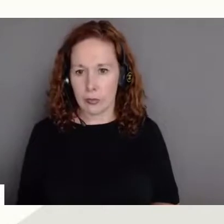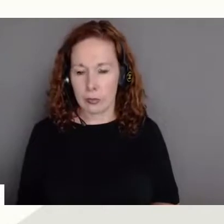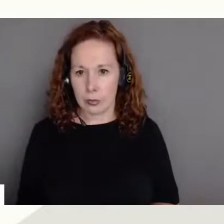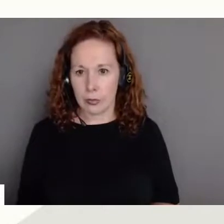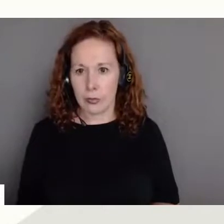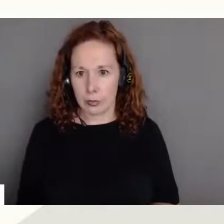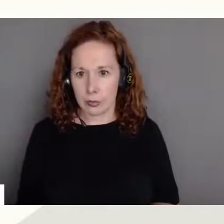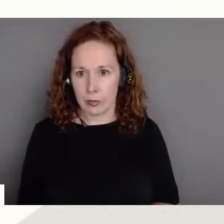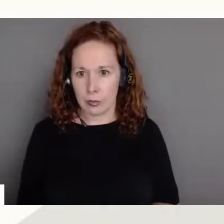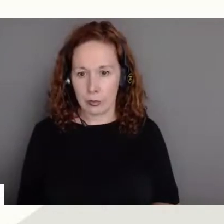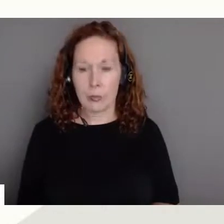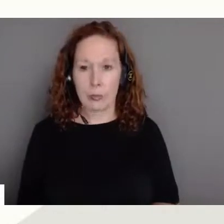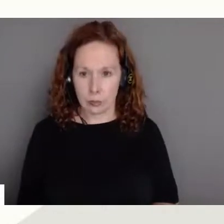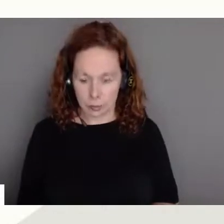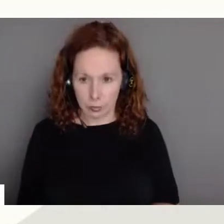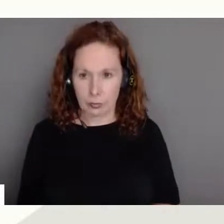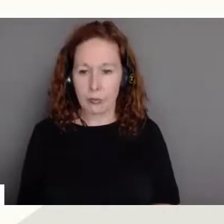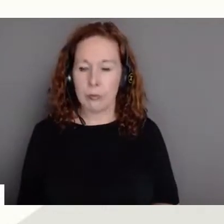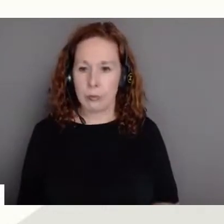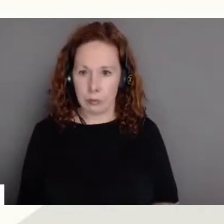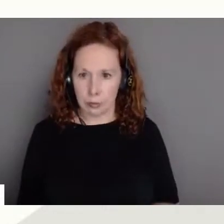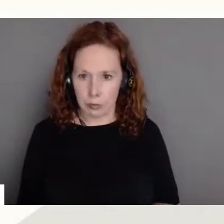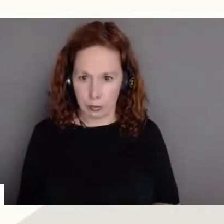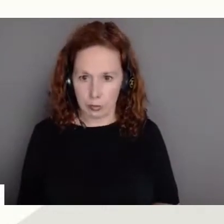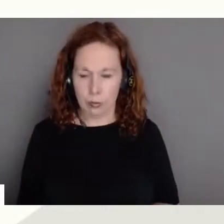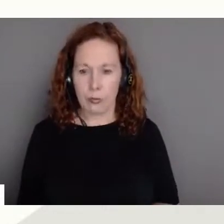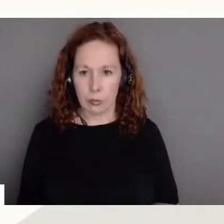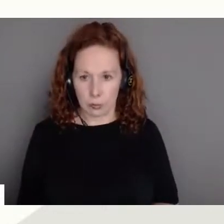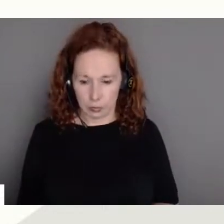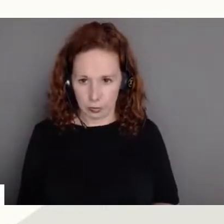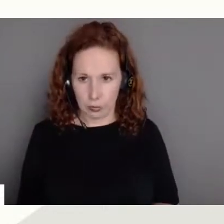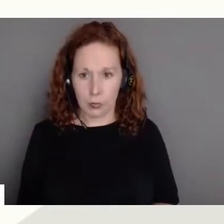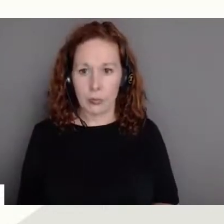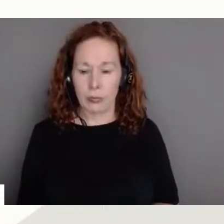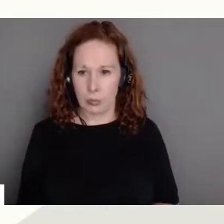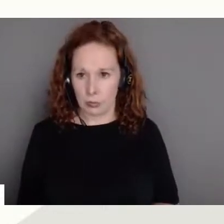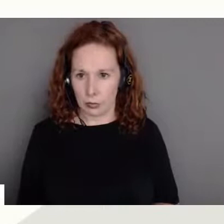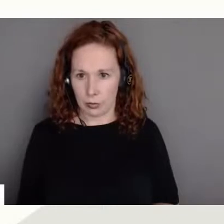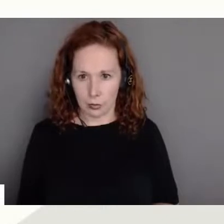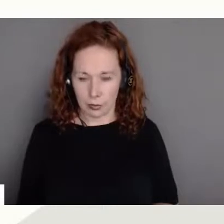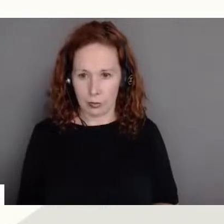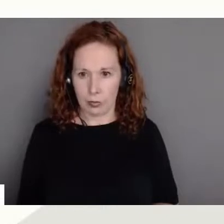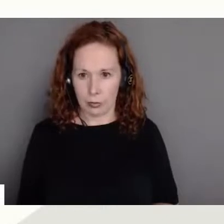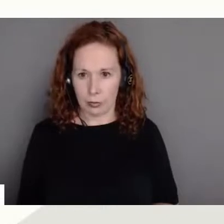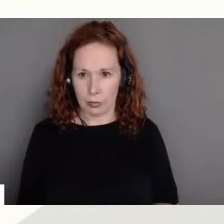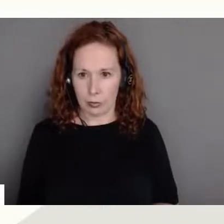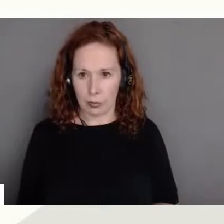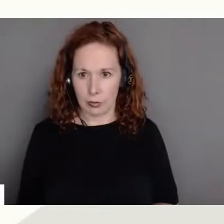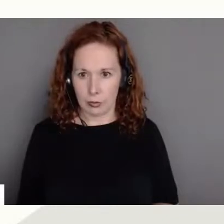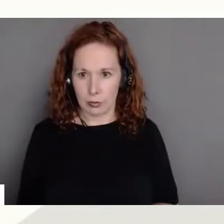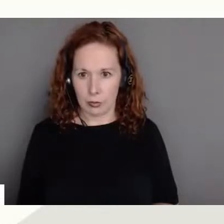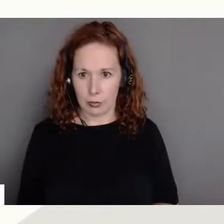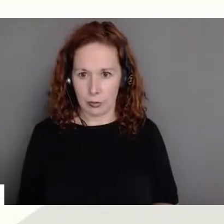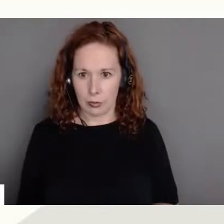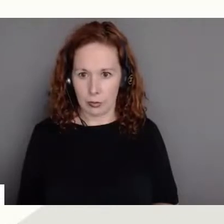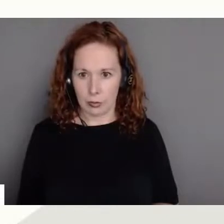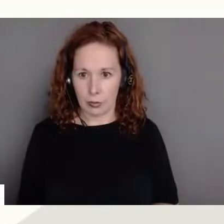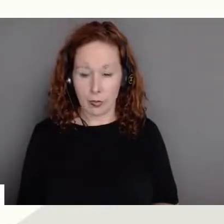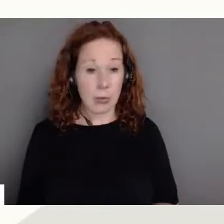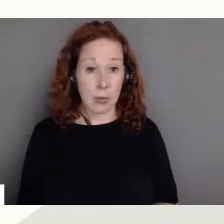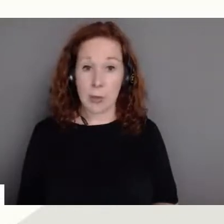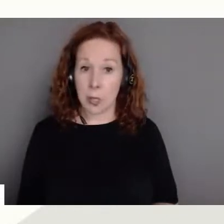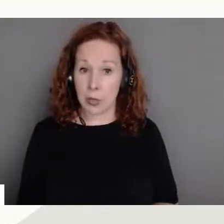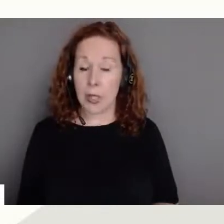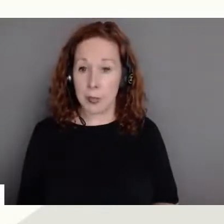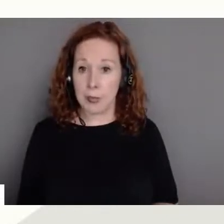they can converse with the deaf student, and then that's accessible to them as well. They